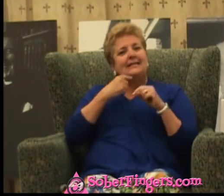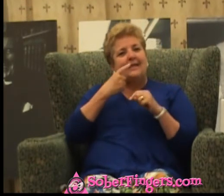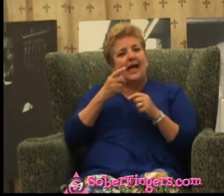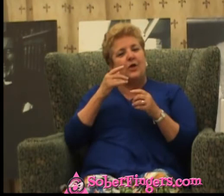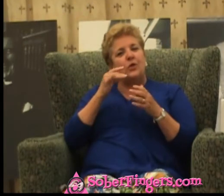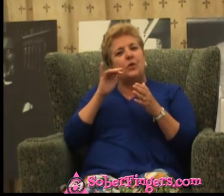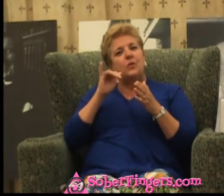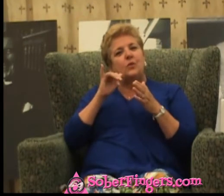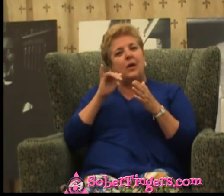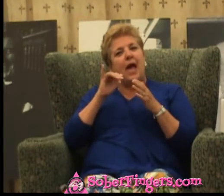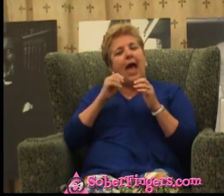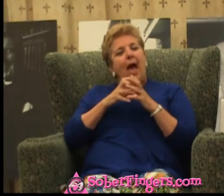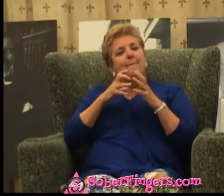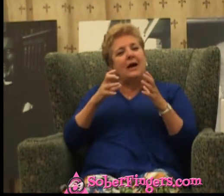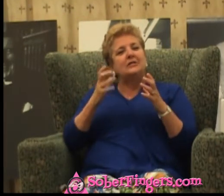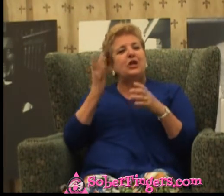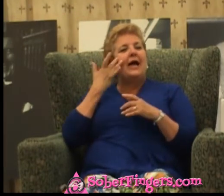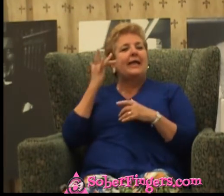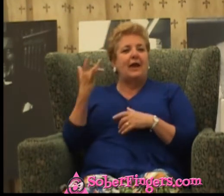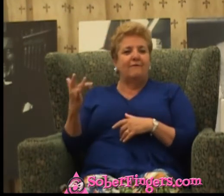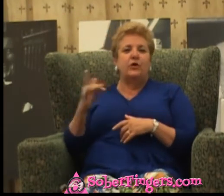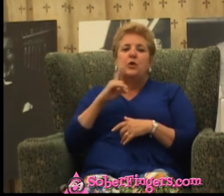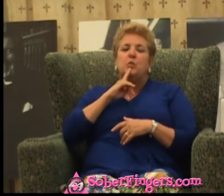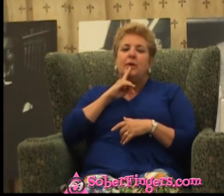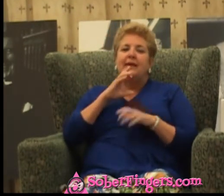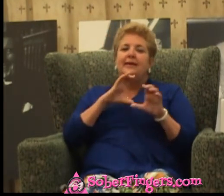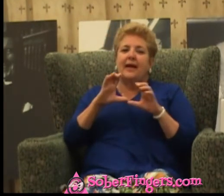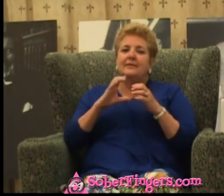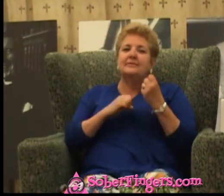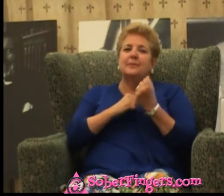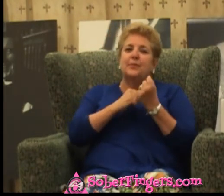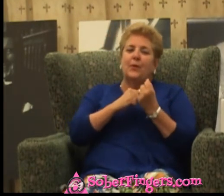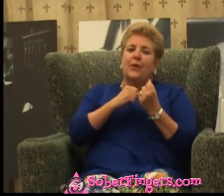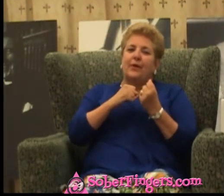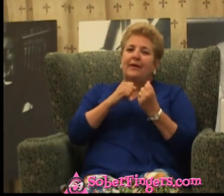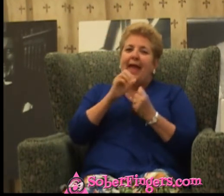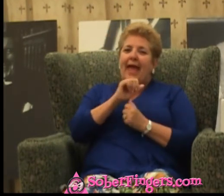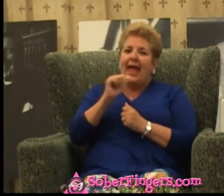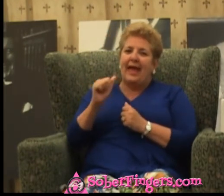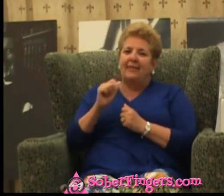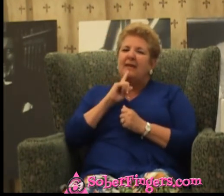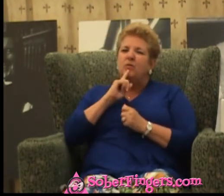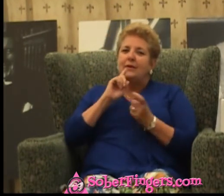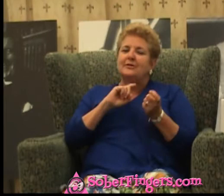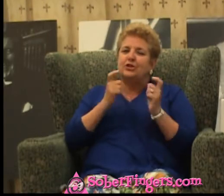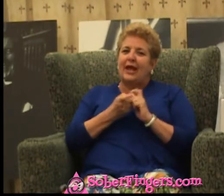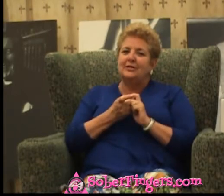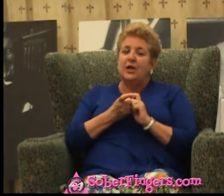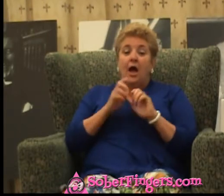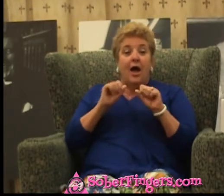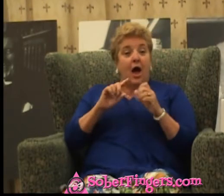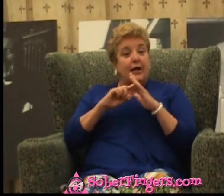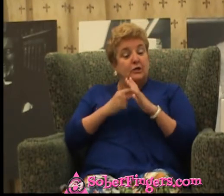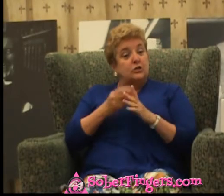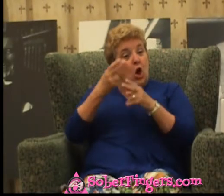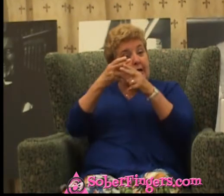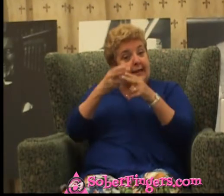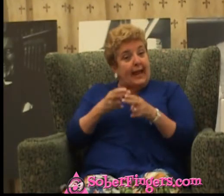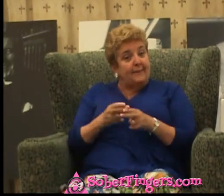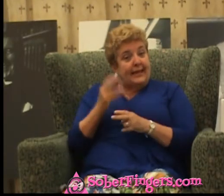made to Alcoholics Anonymous. I could start naming speakers and people out there that have influenced